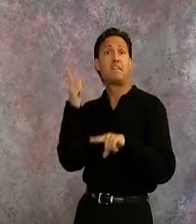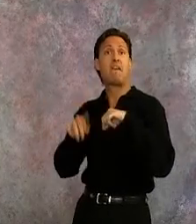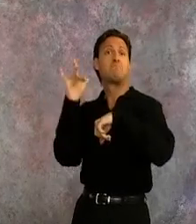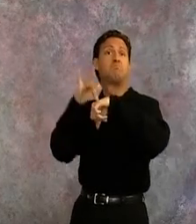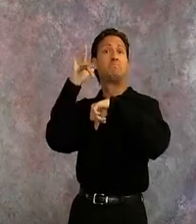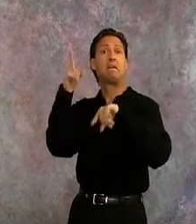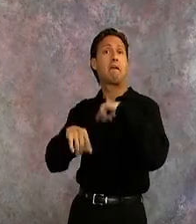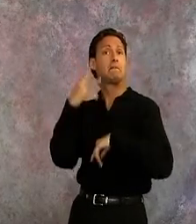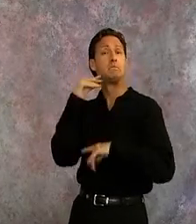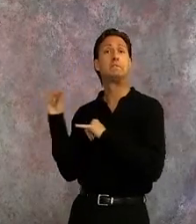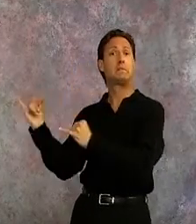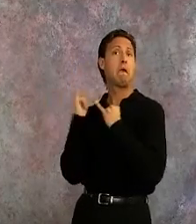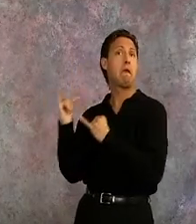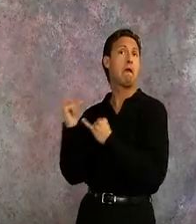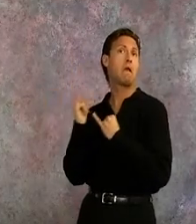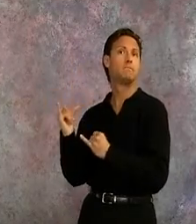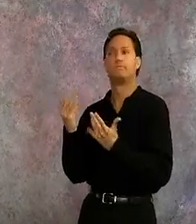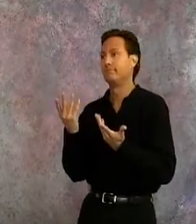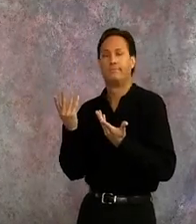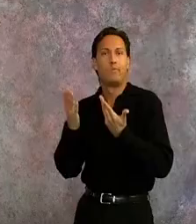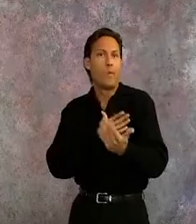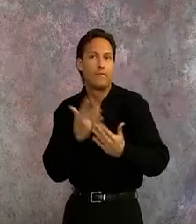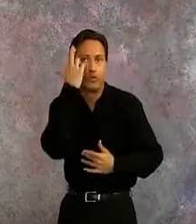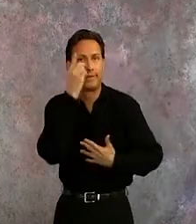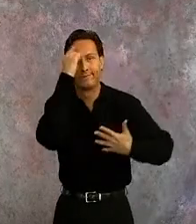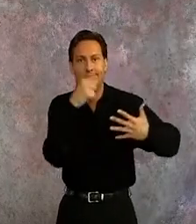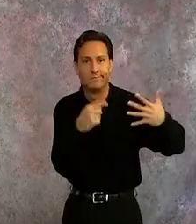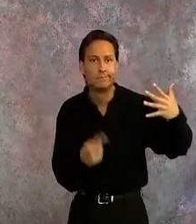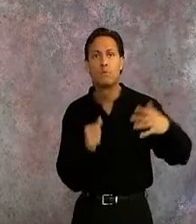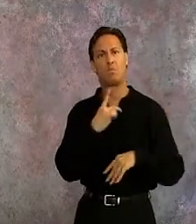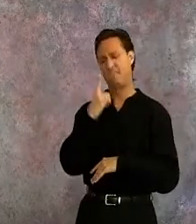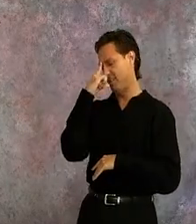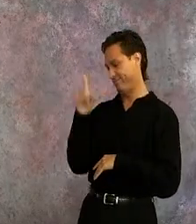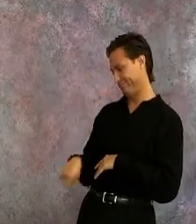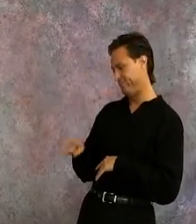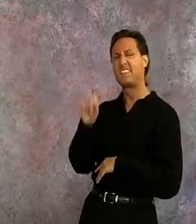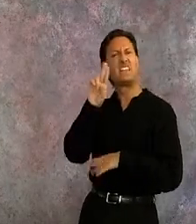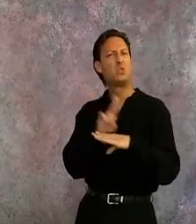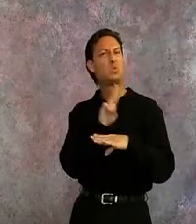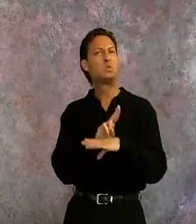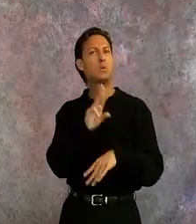for whatever reason while experiencing the Boundary Waters, or they might need to use a motorboat or something of that